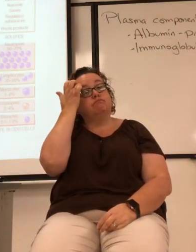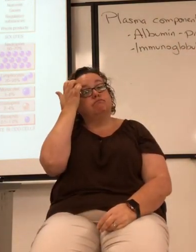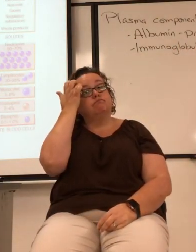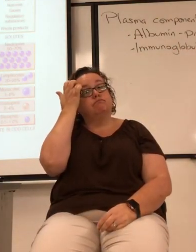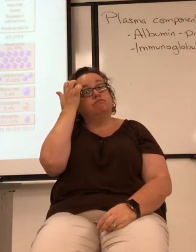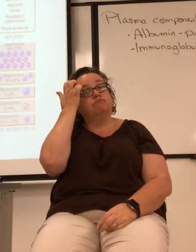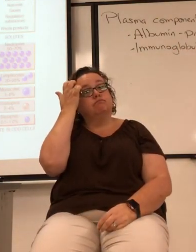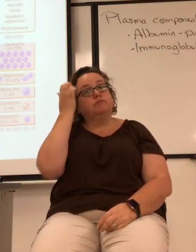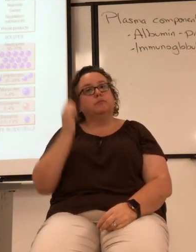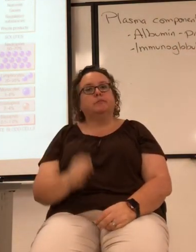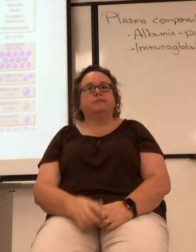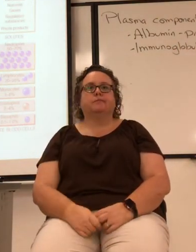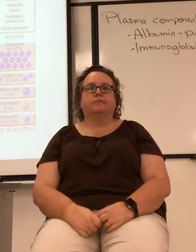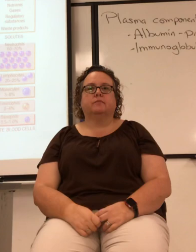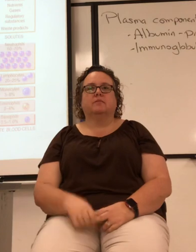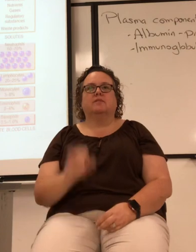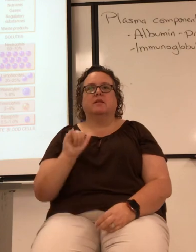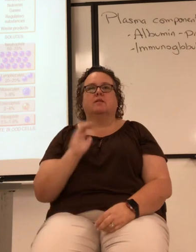antibodies.